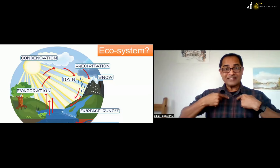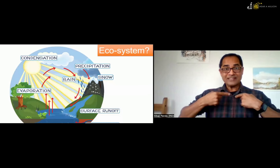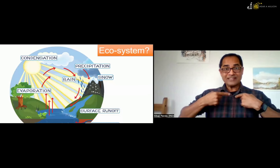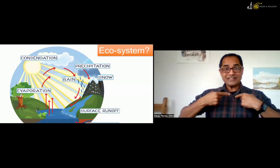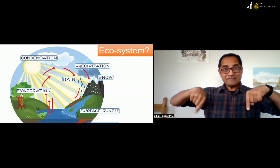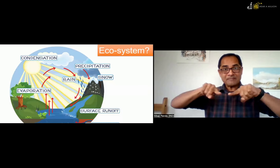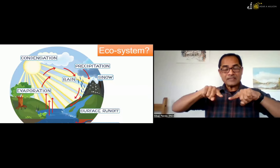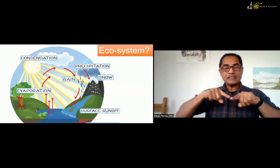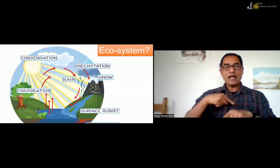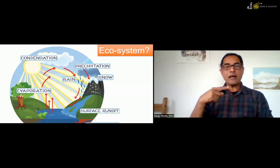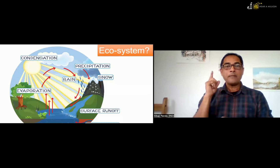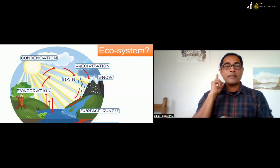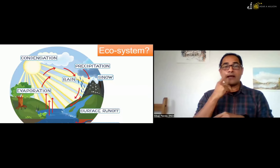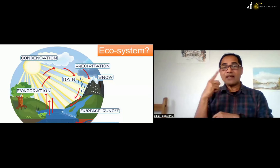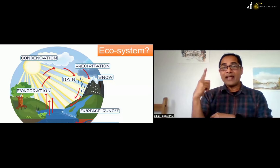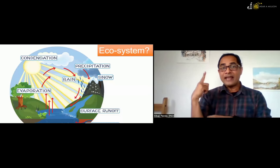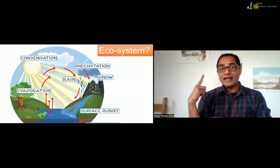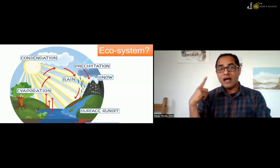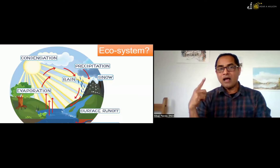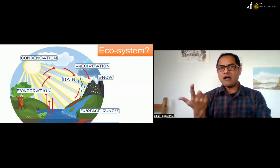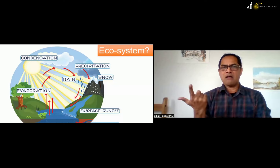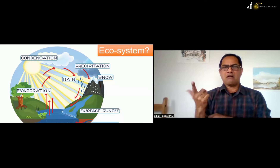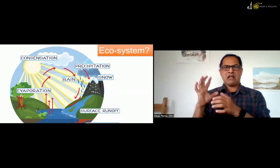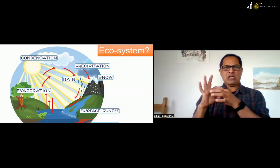learners? No.